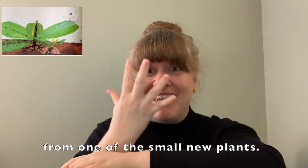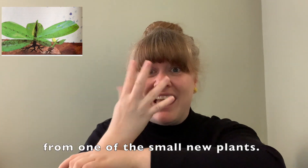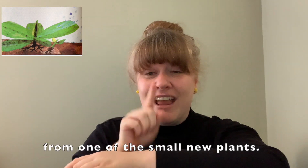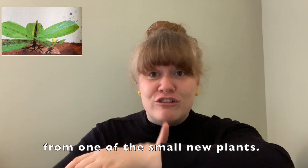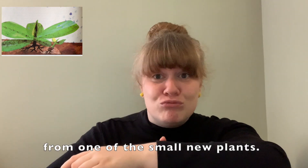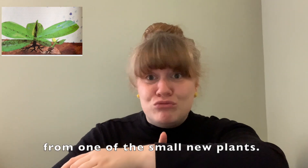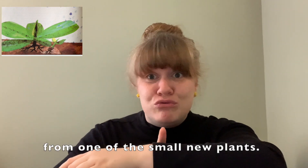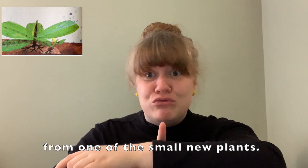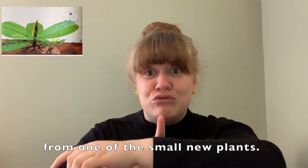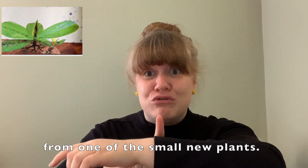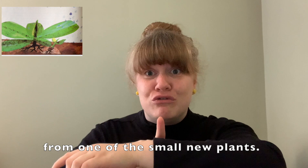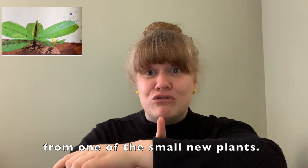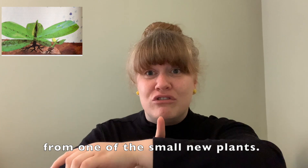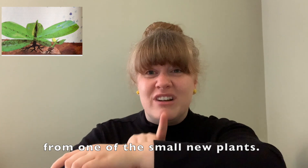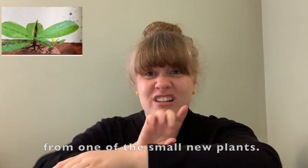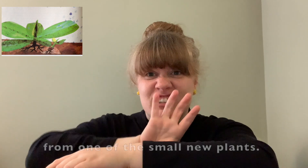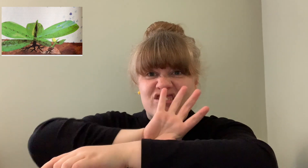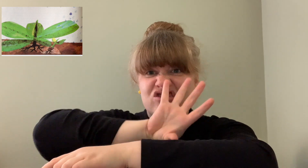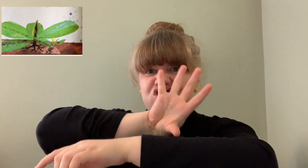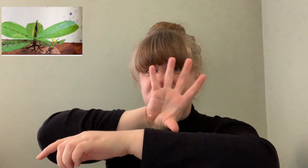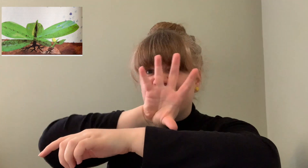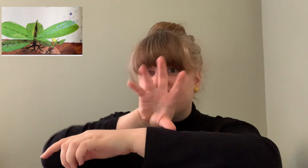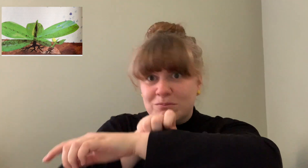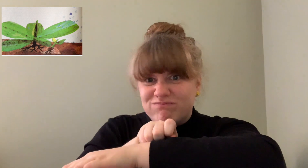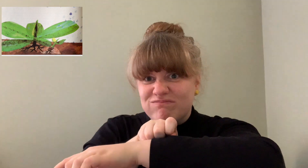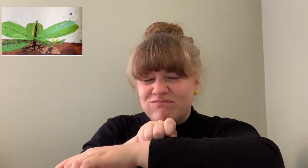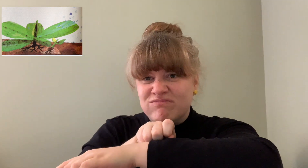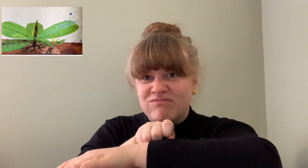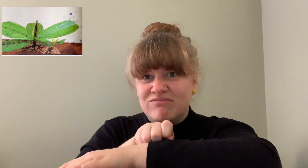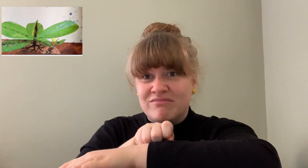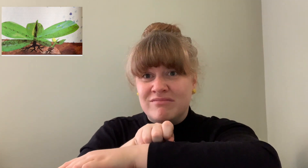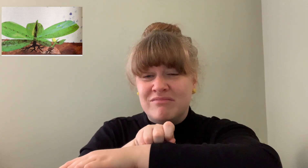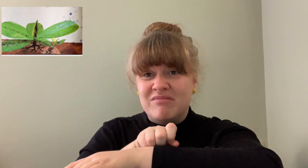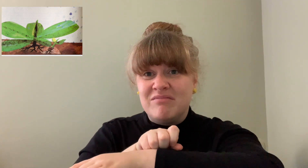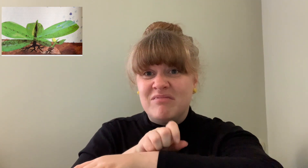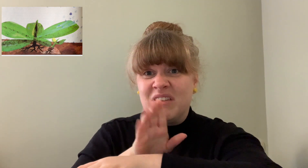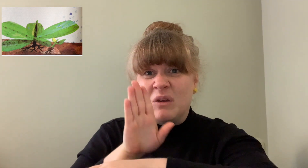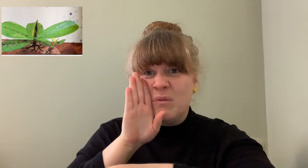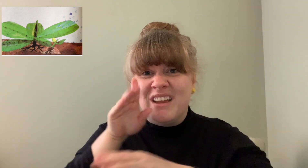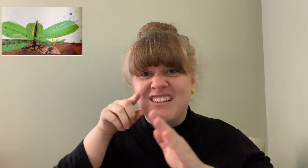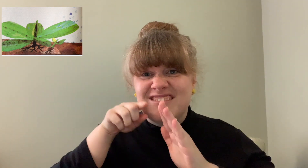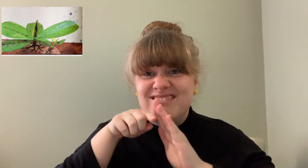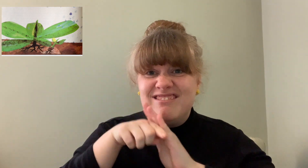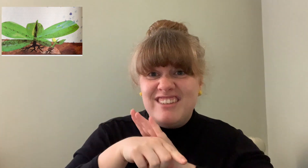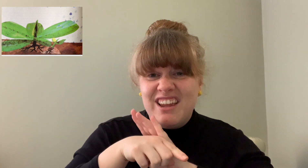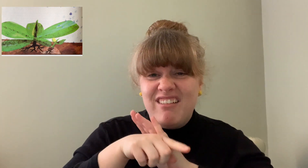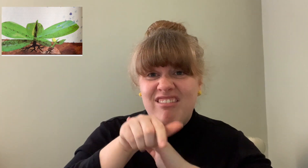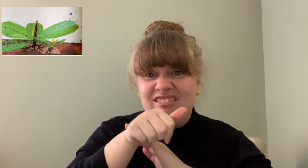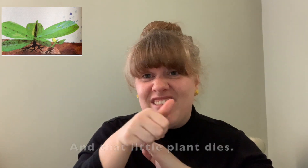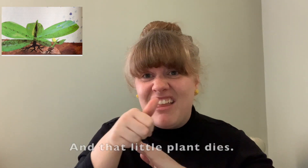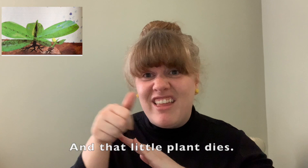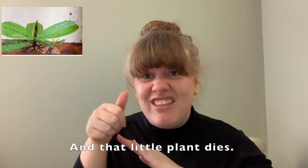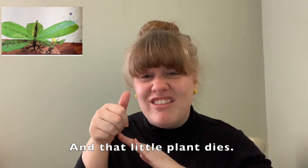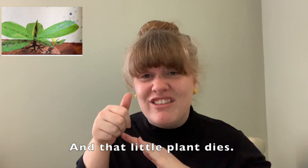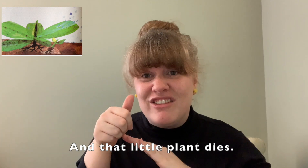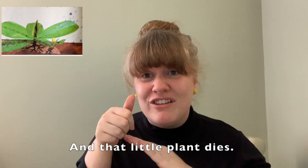small new plants. and that little